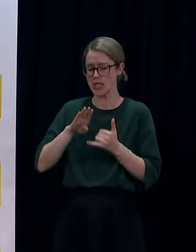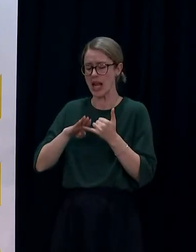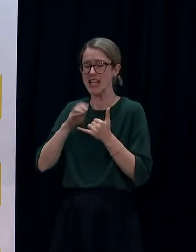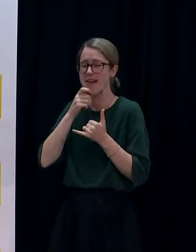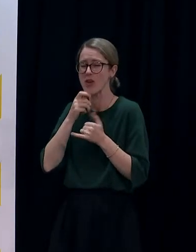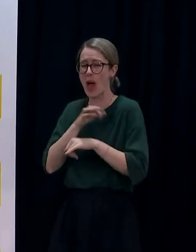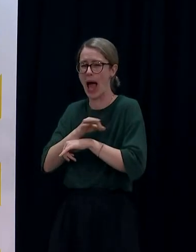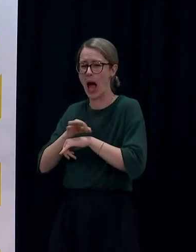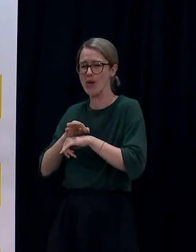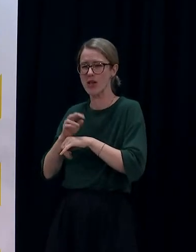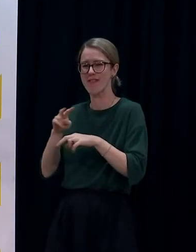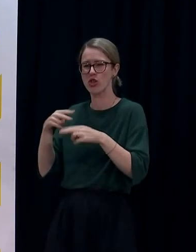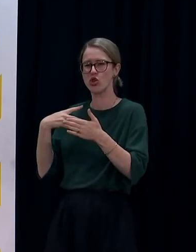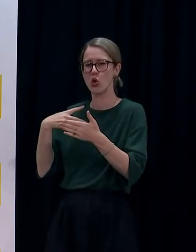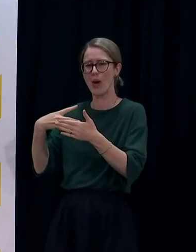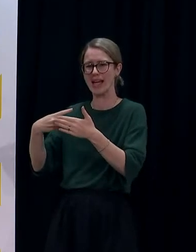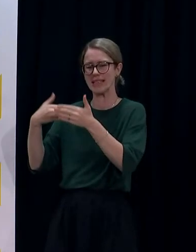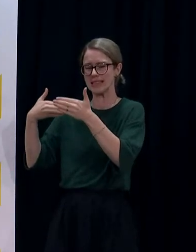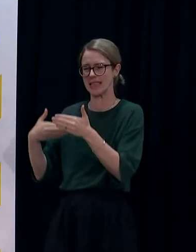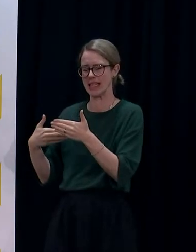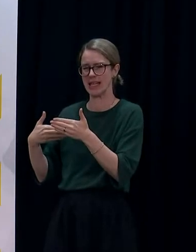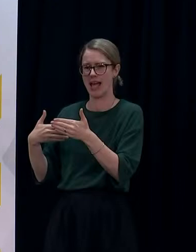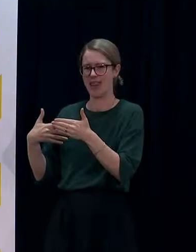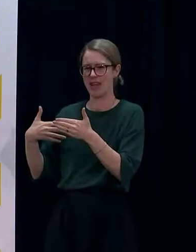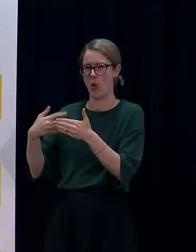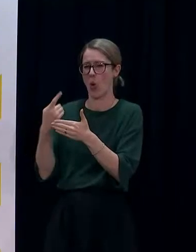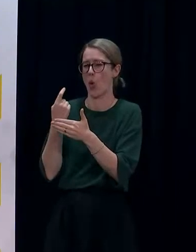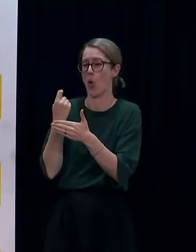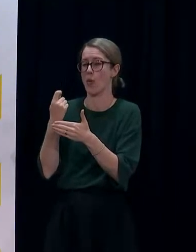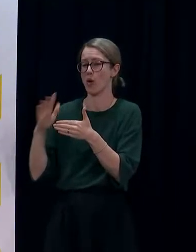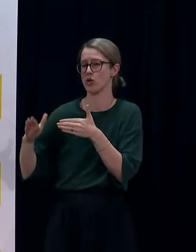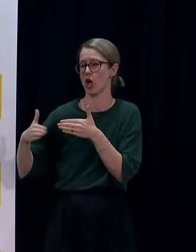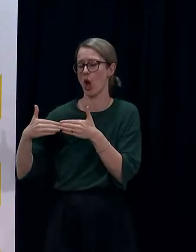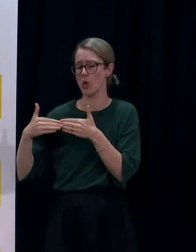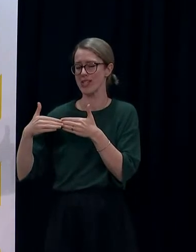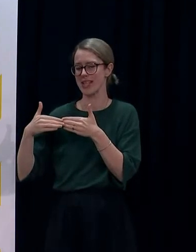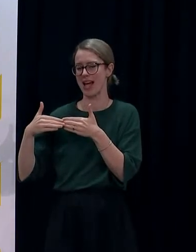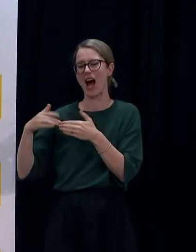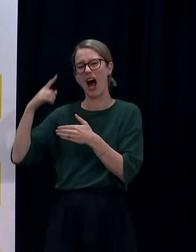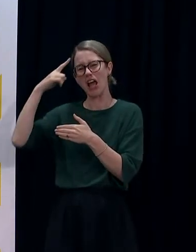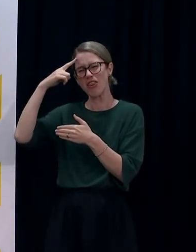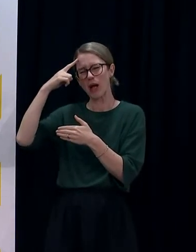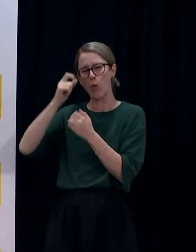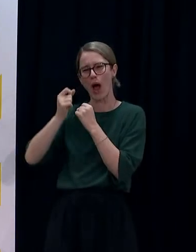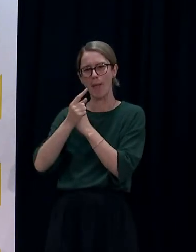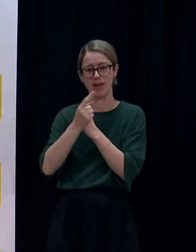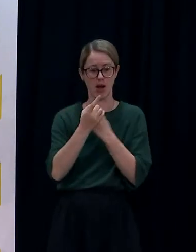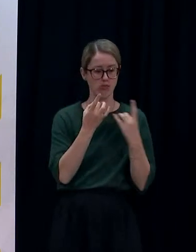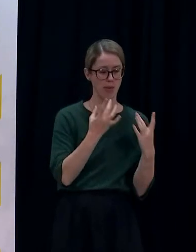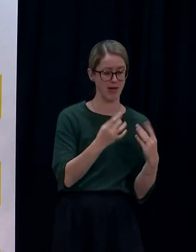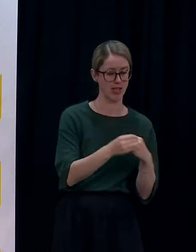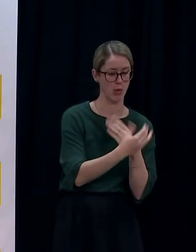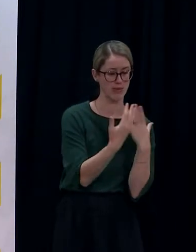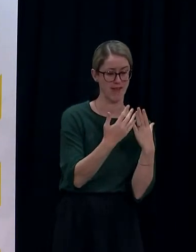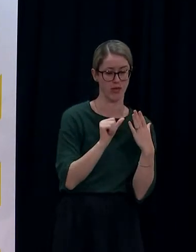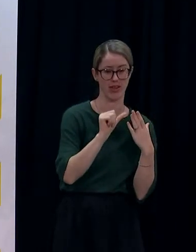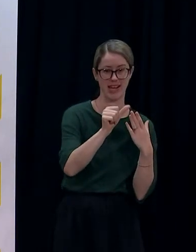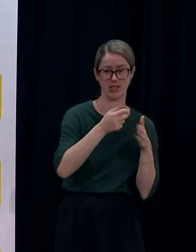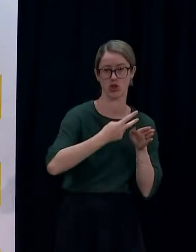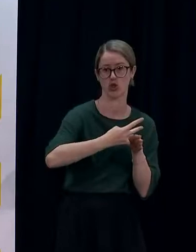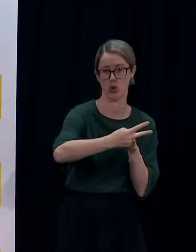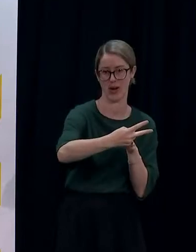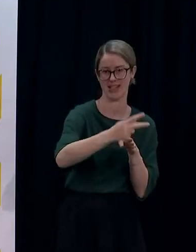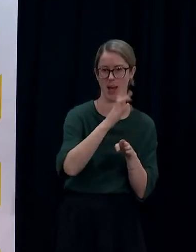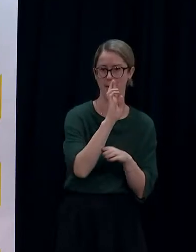hours after it had been open for nearly a fortnight. My understanding is that in preparing the website for the changeover